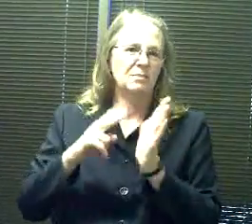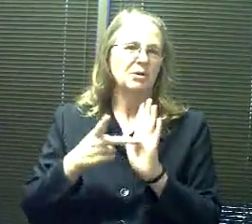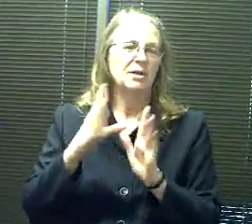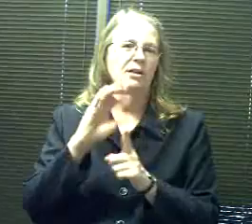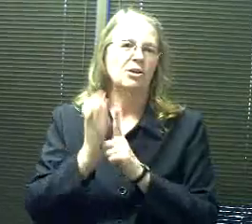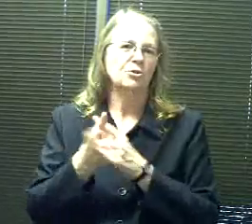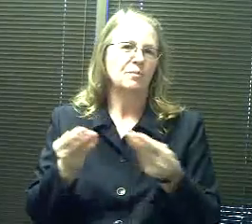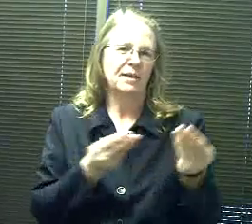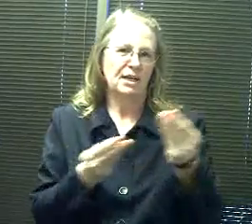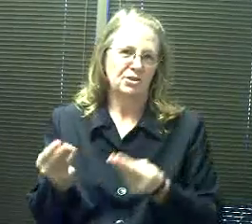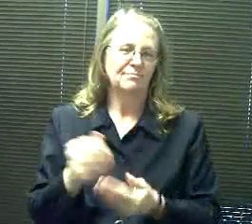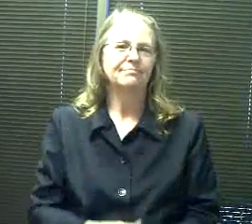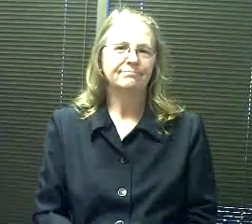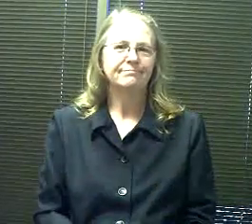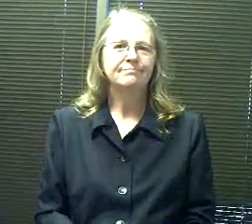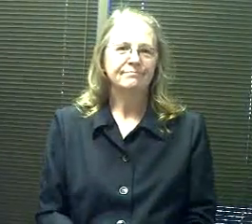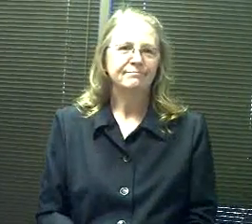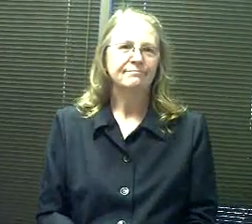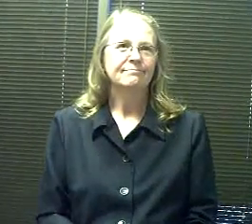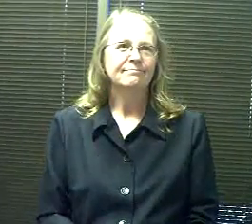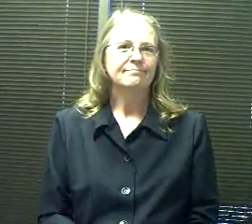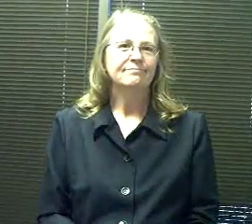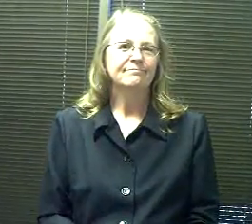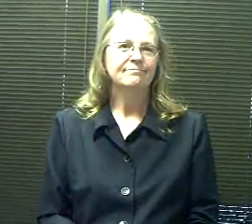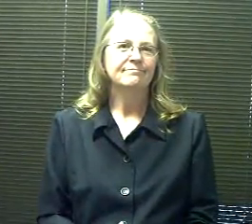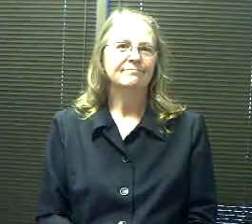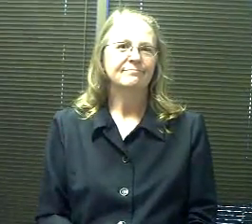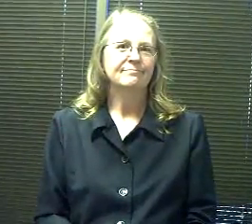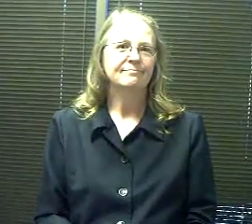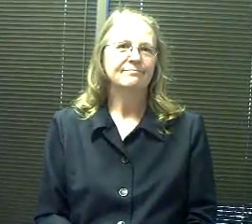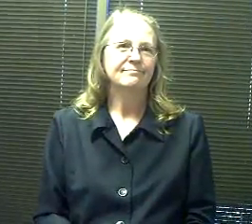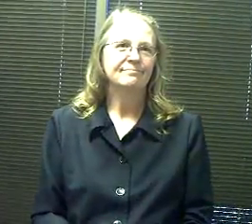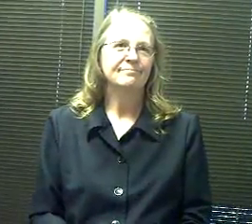spirit and cultural mediation. 3.5 minutes.